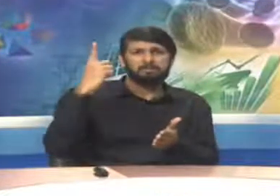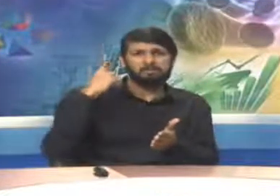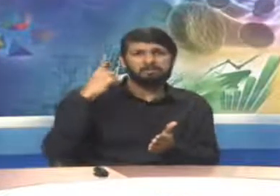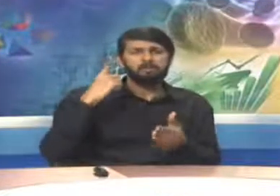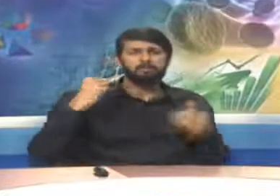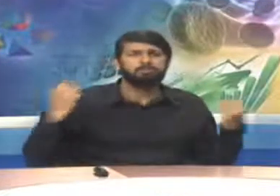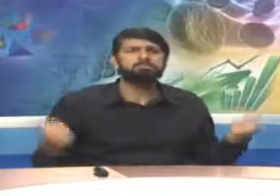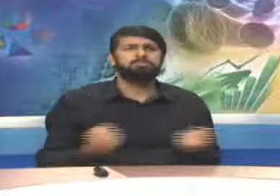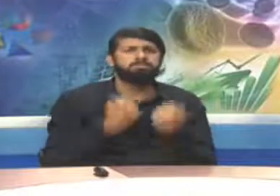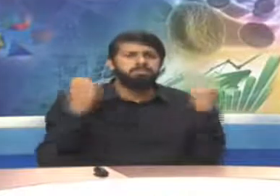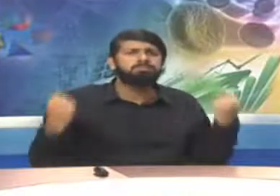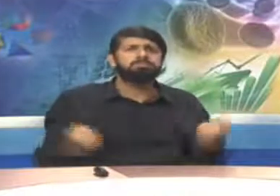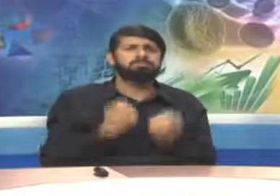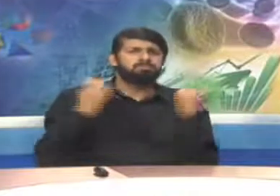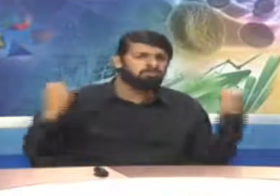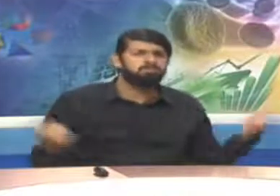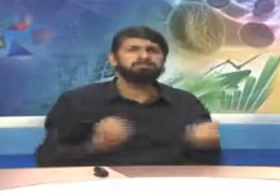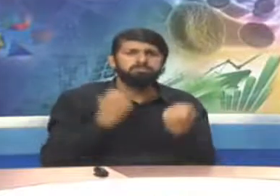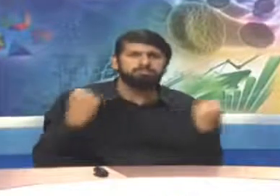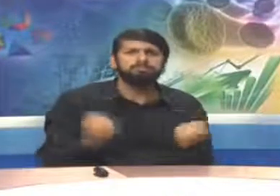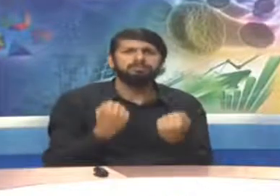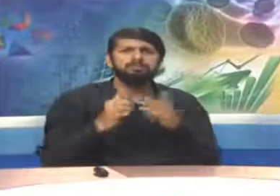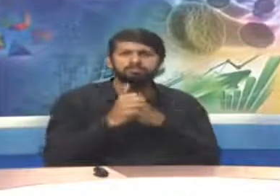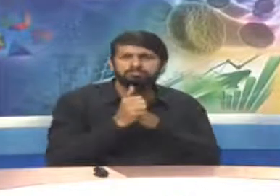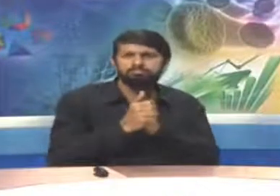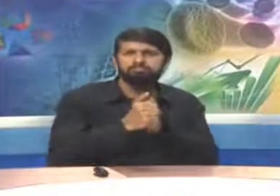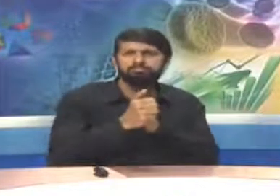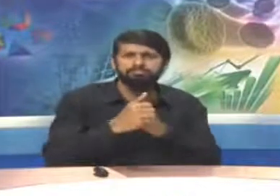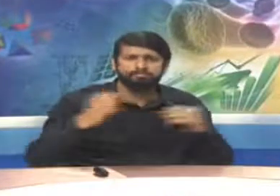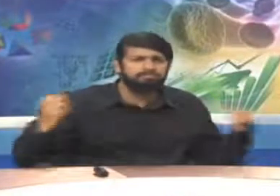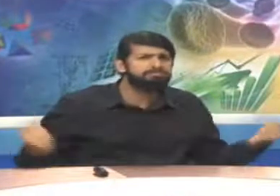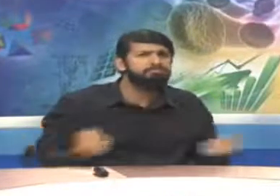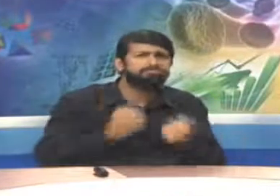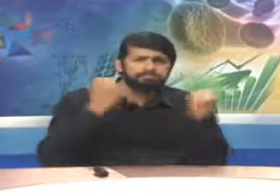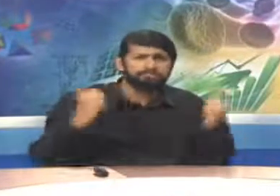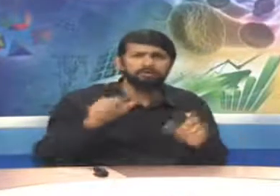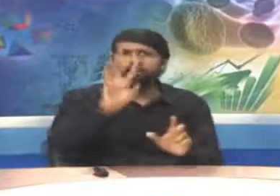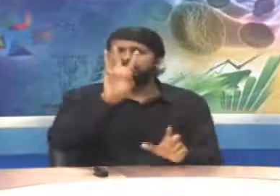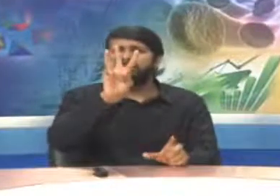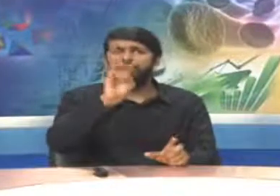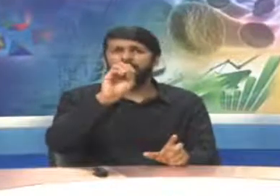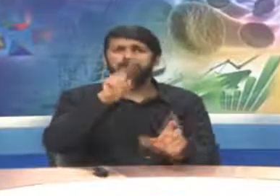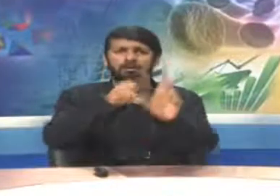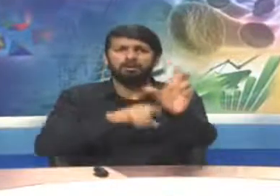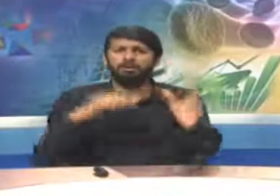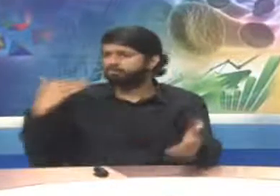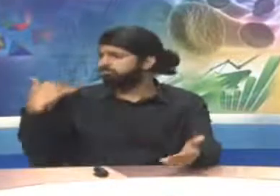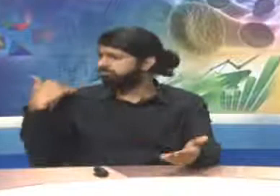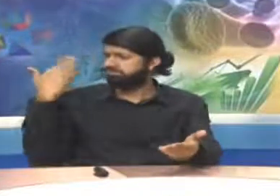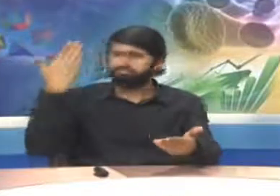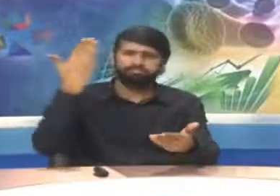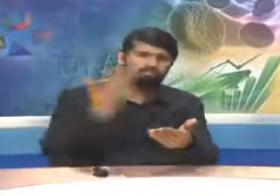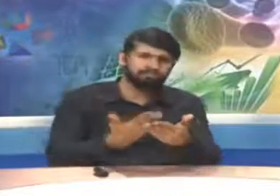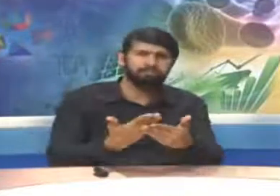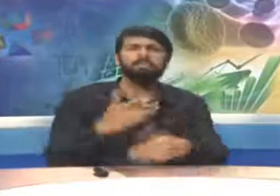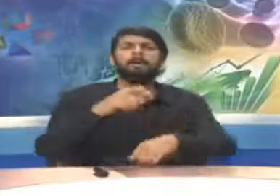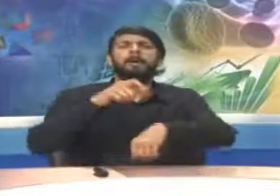national movement, which he had led for about 30